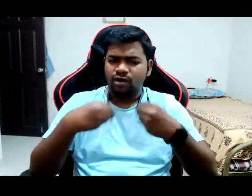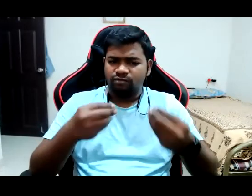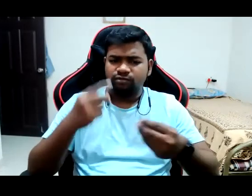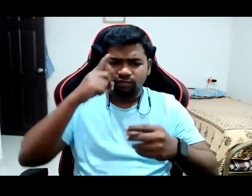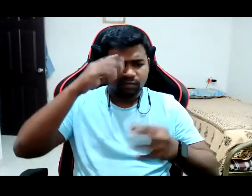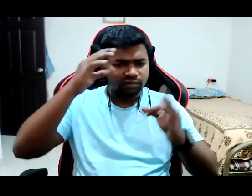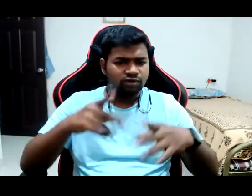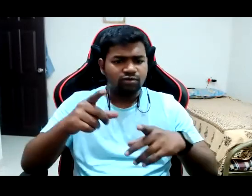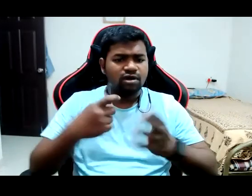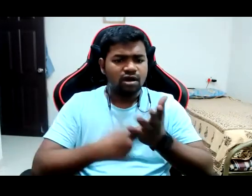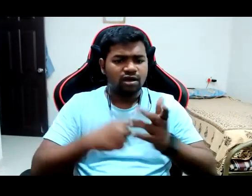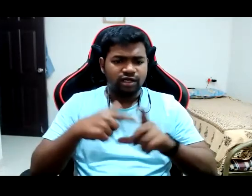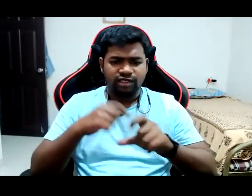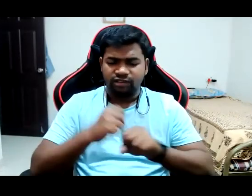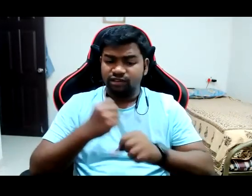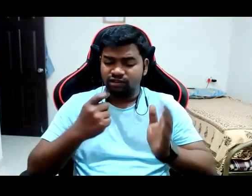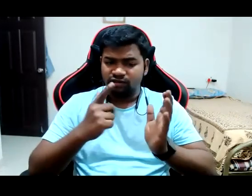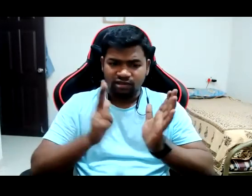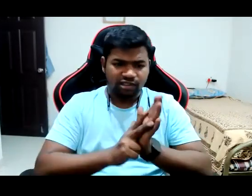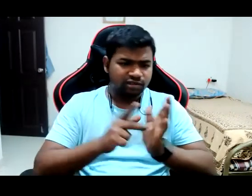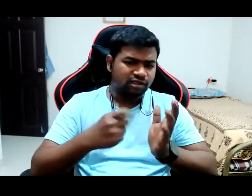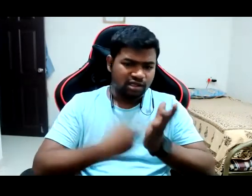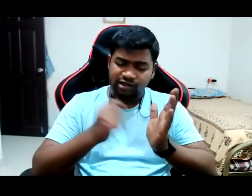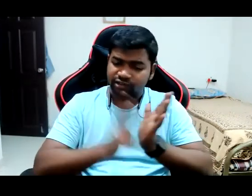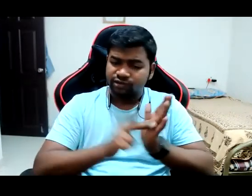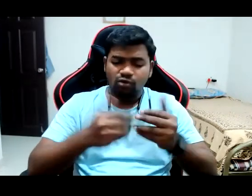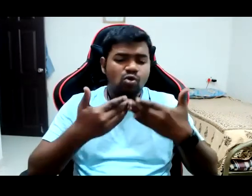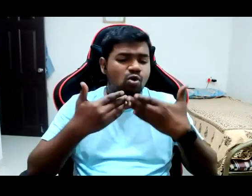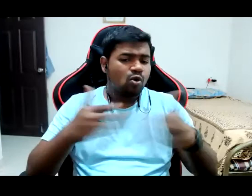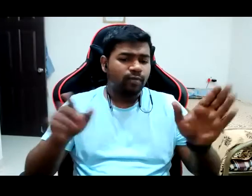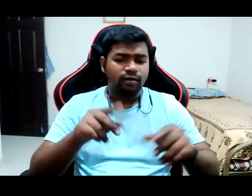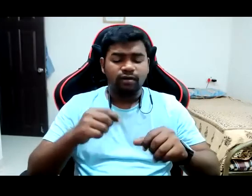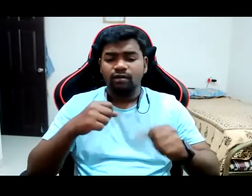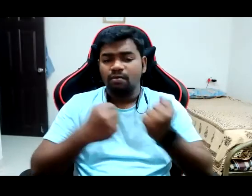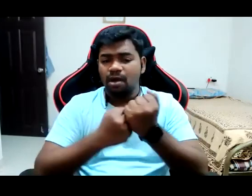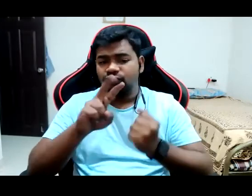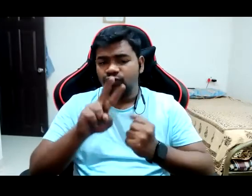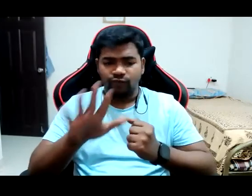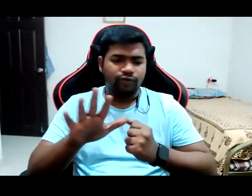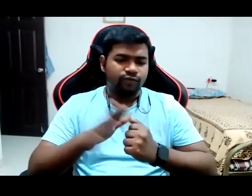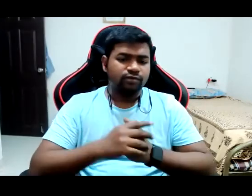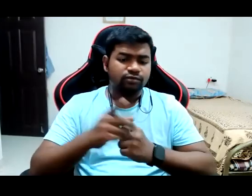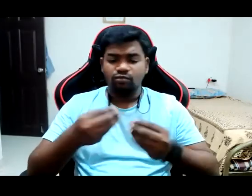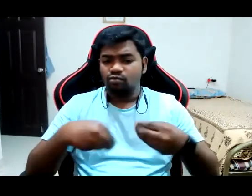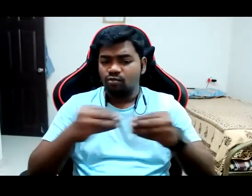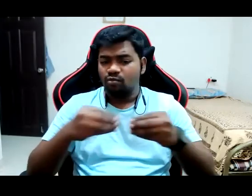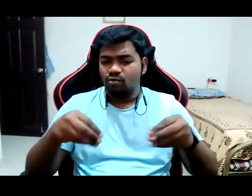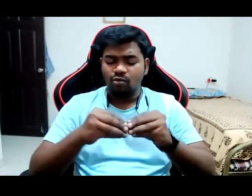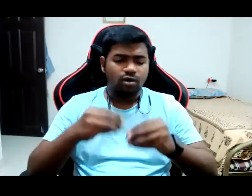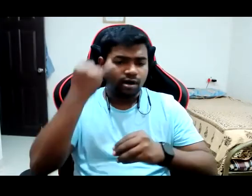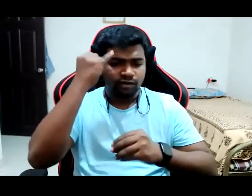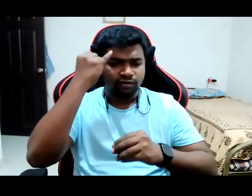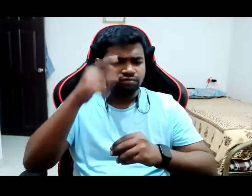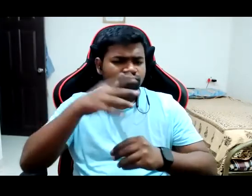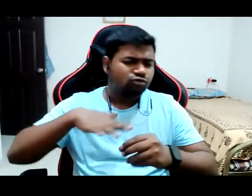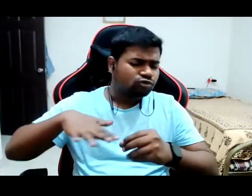registrations open until March 25th. People will continue to trickle in, bringing in more ideas, and so it really totally depends